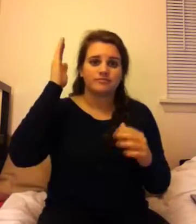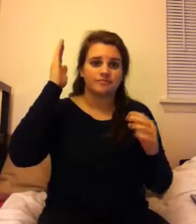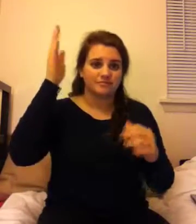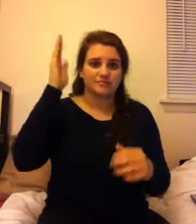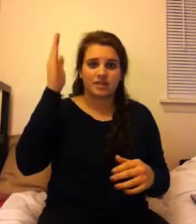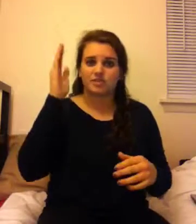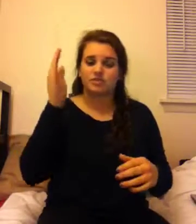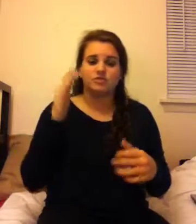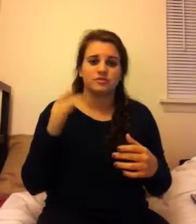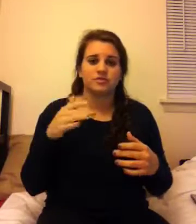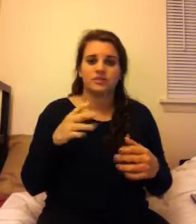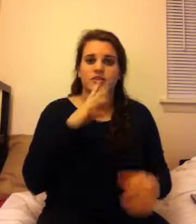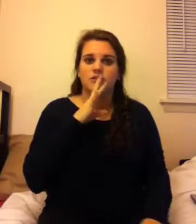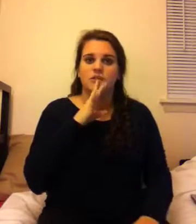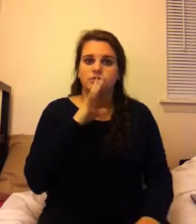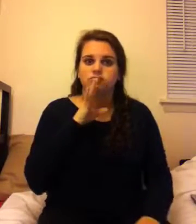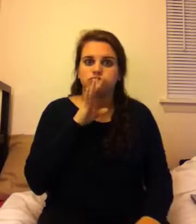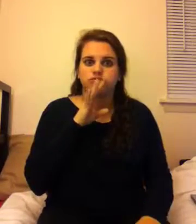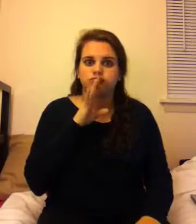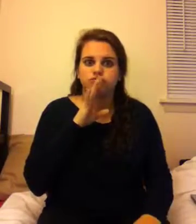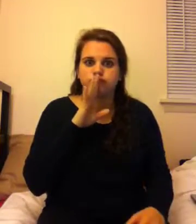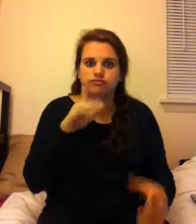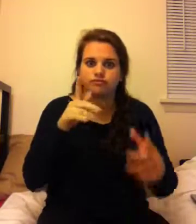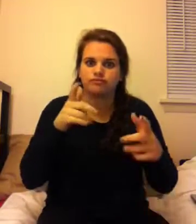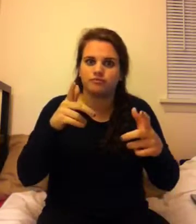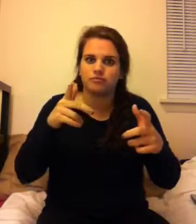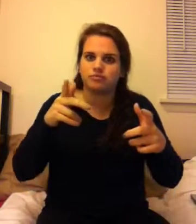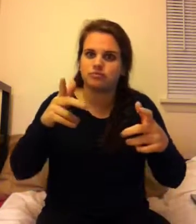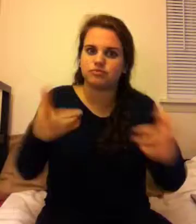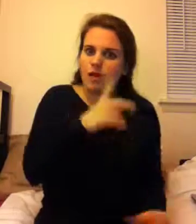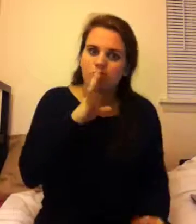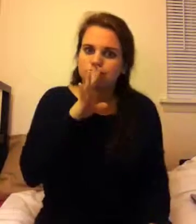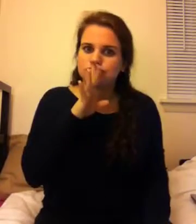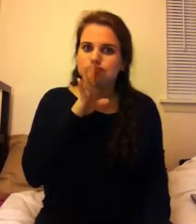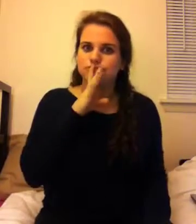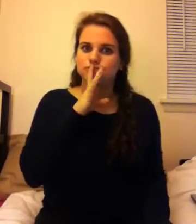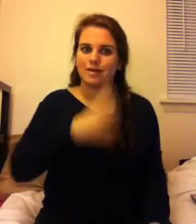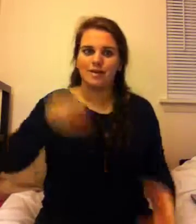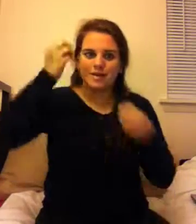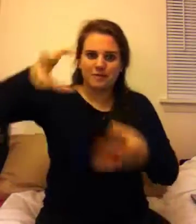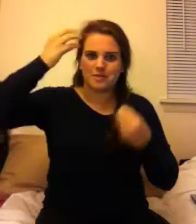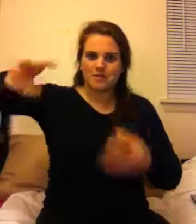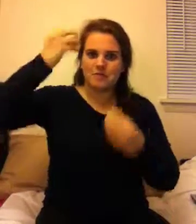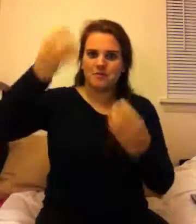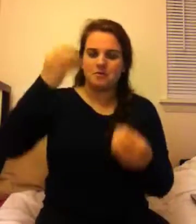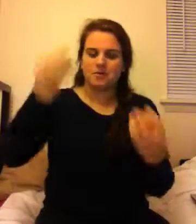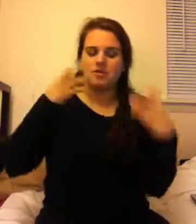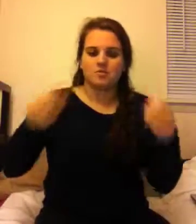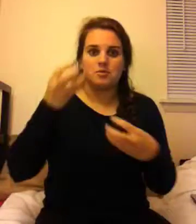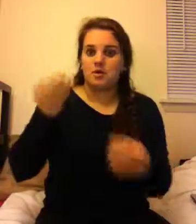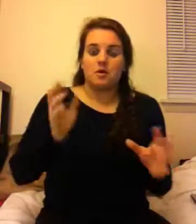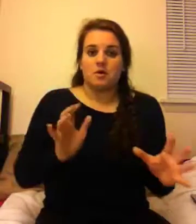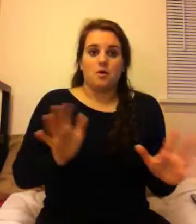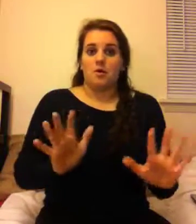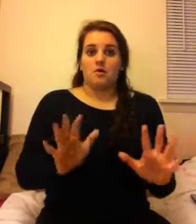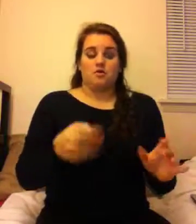of facts and information, all at once. And it may be too much for you to write